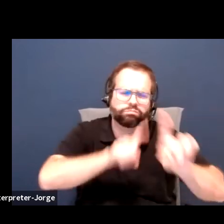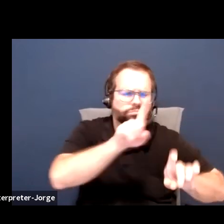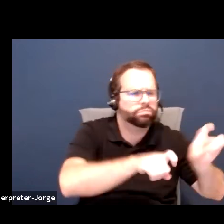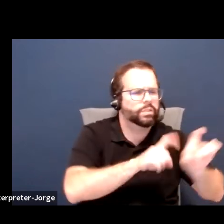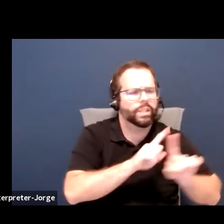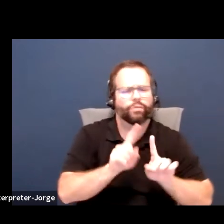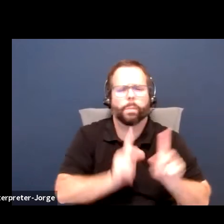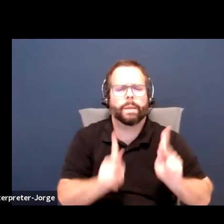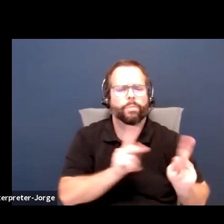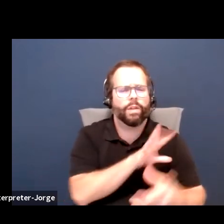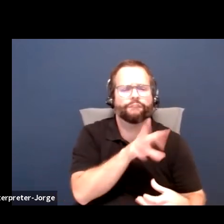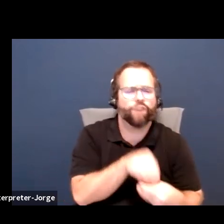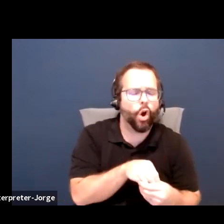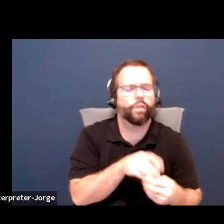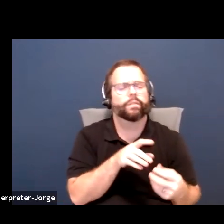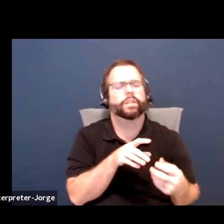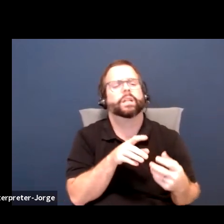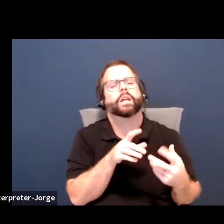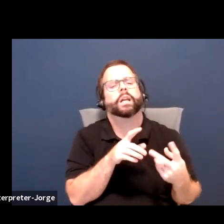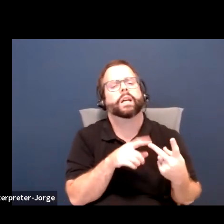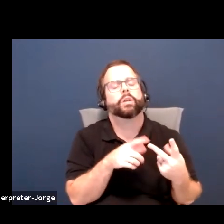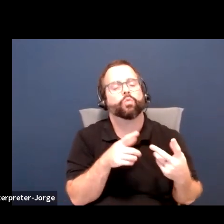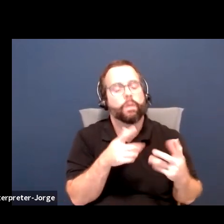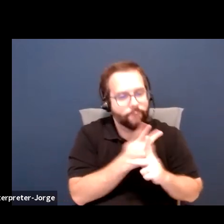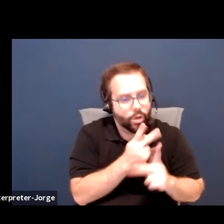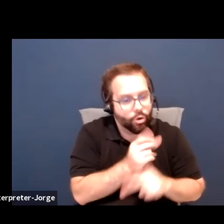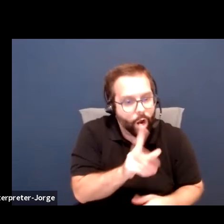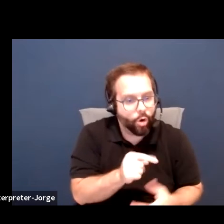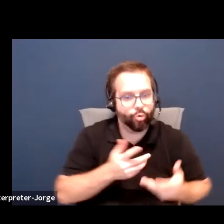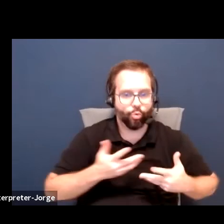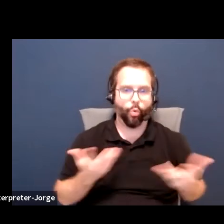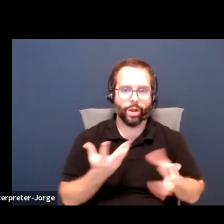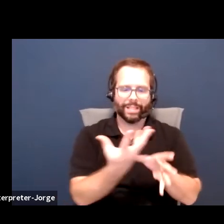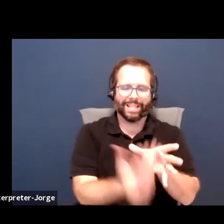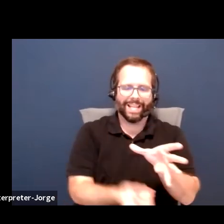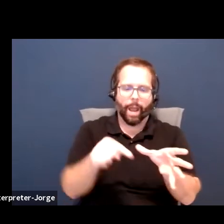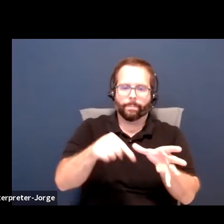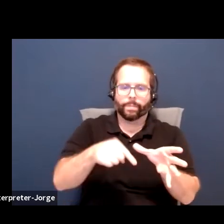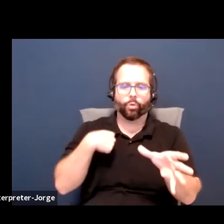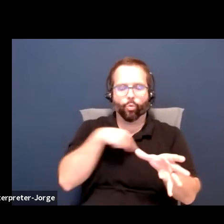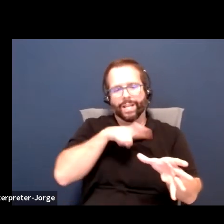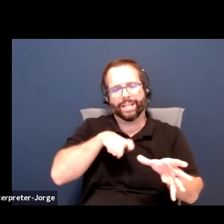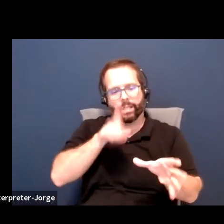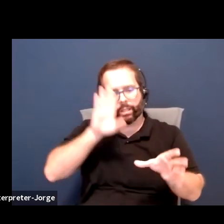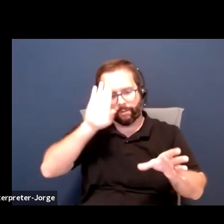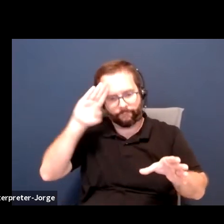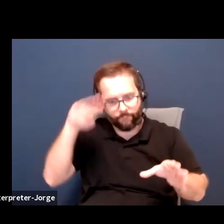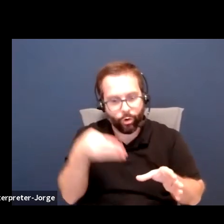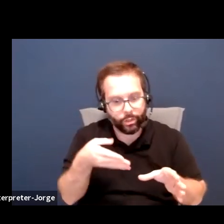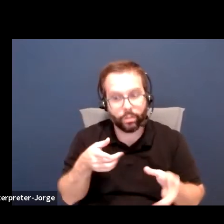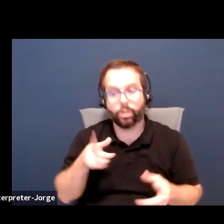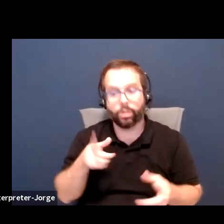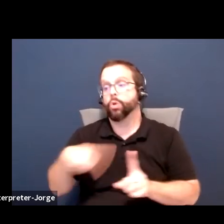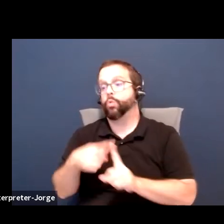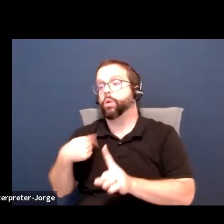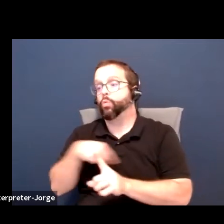out what gaps we need to address. And then when we're in implementation, we already then know a specific gap